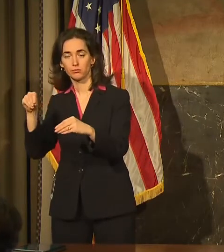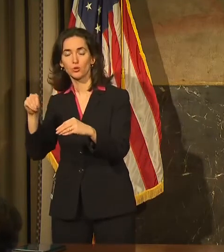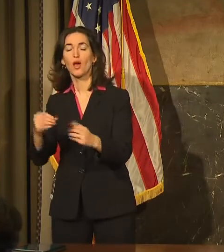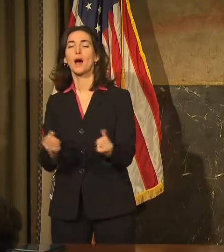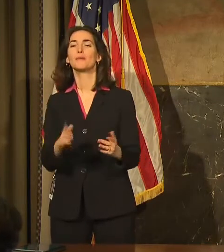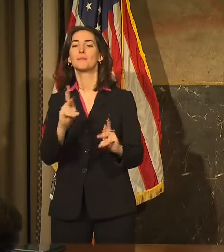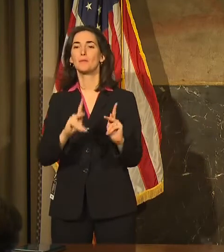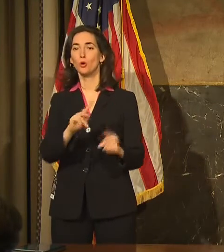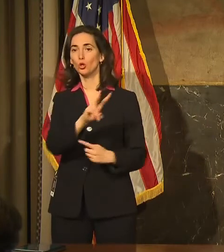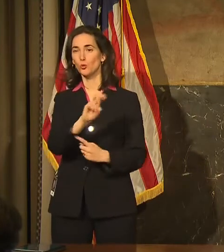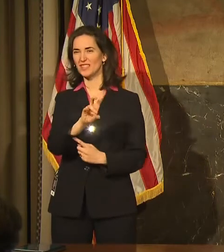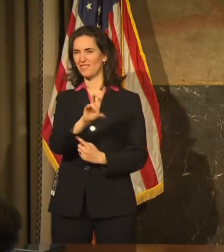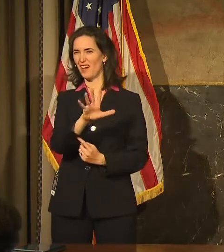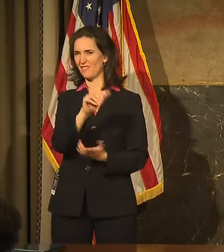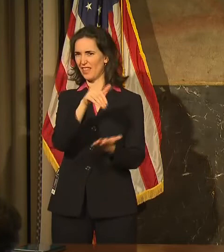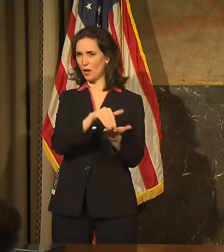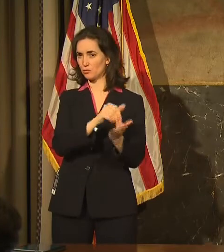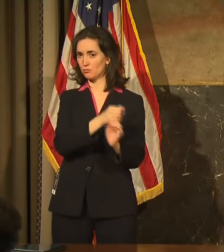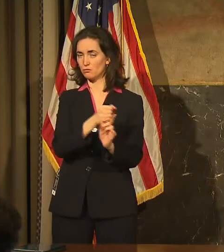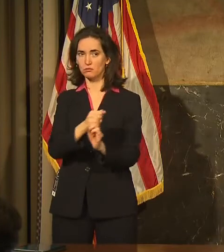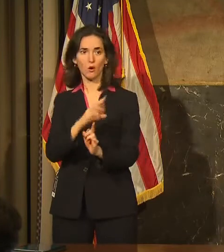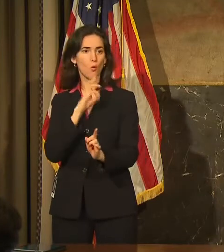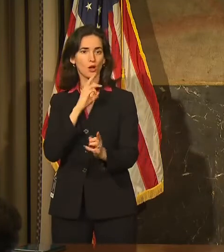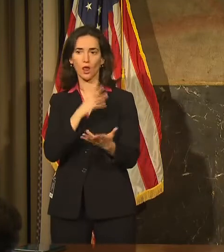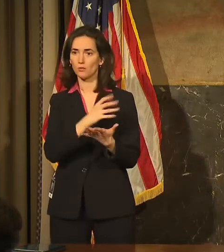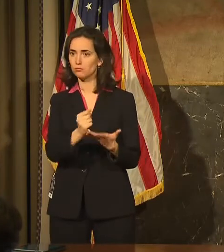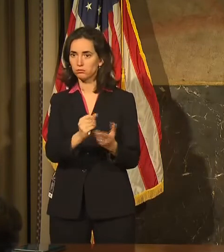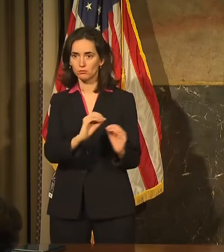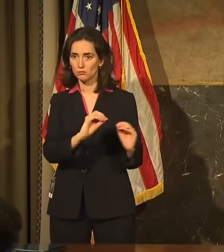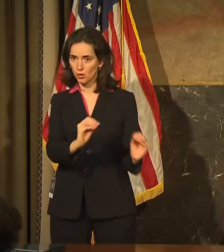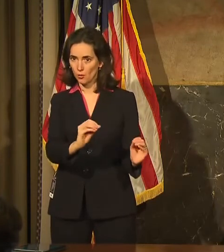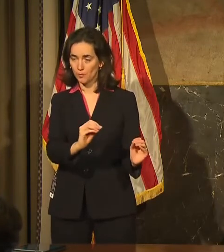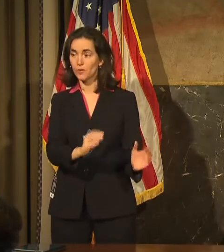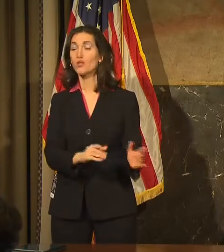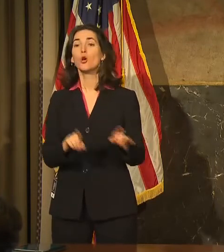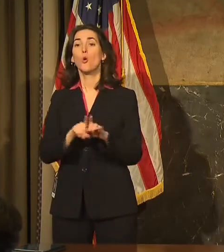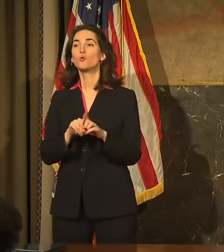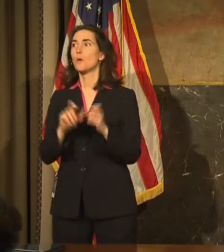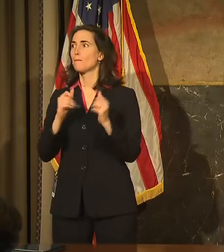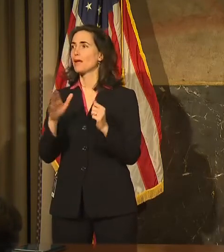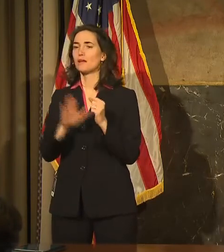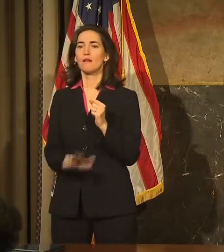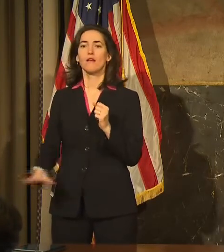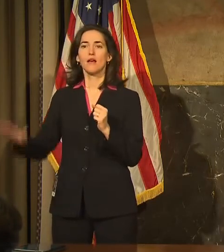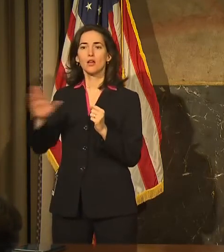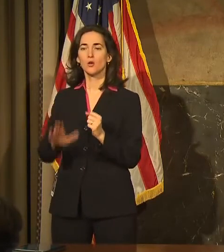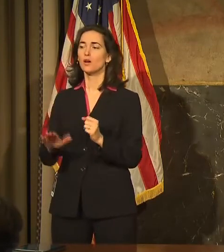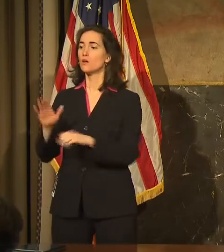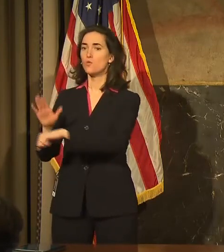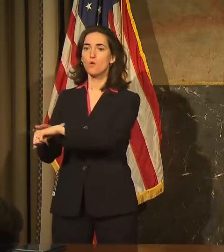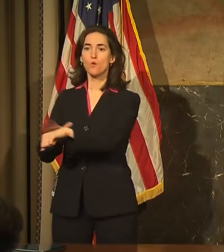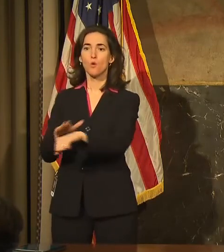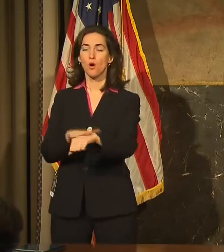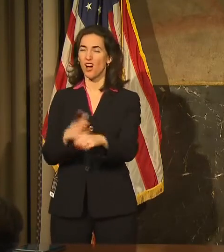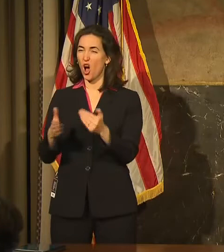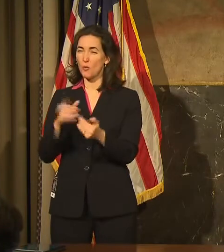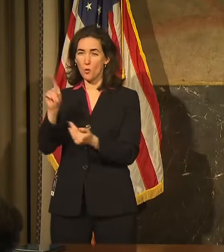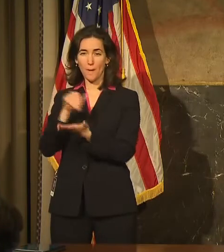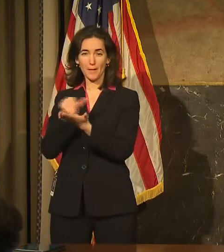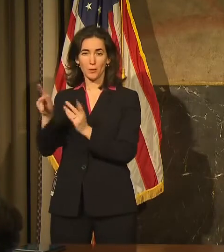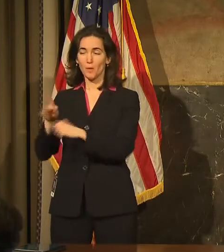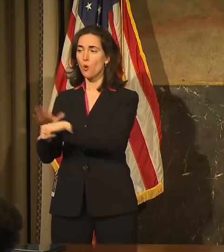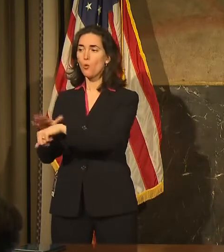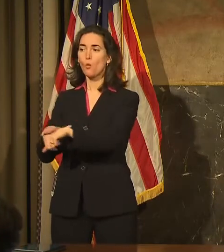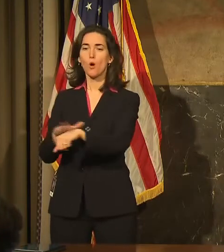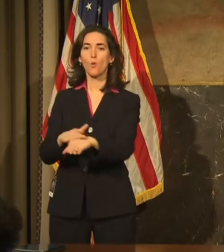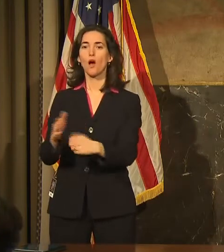people. And there are multiple boil water advisories that affect almost 1 million people across